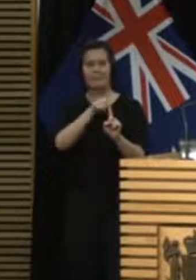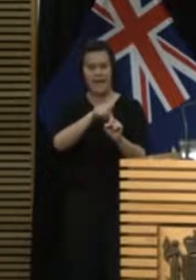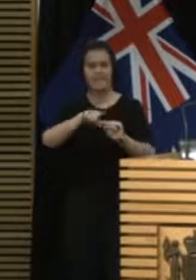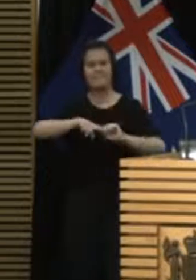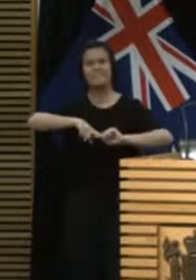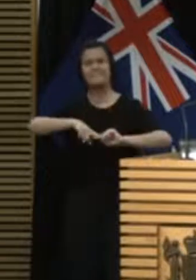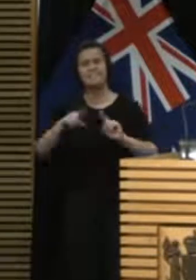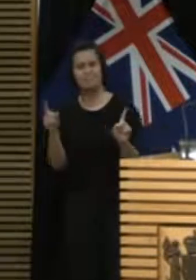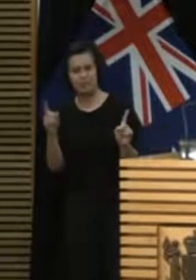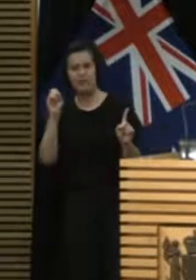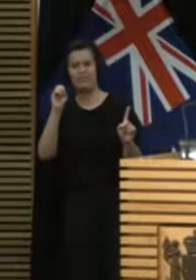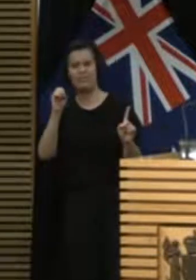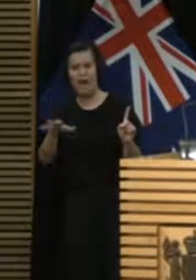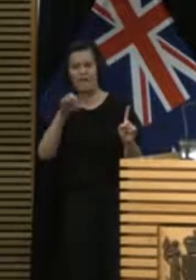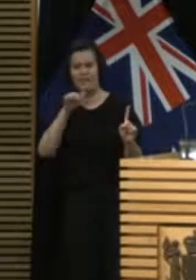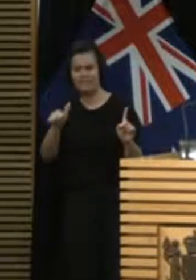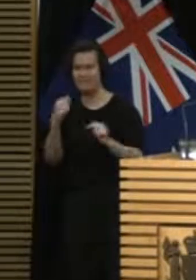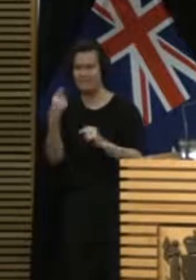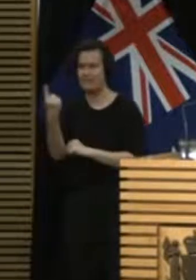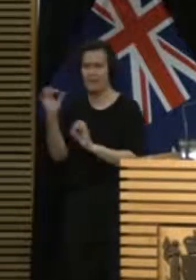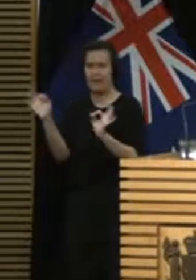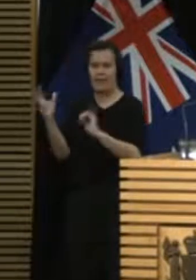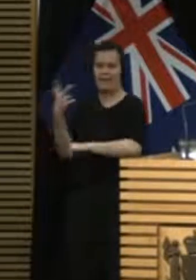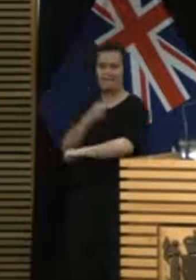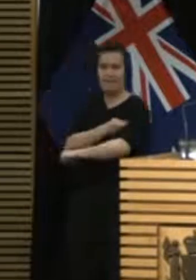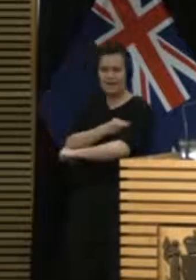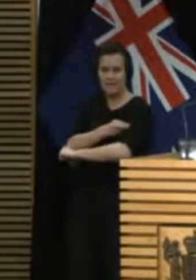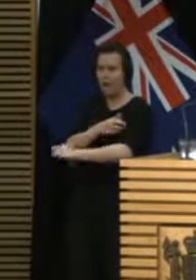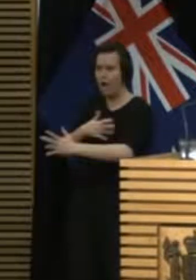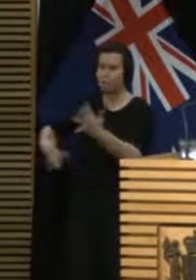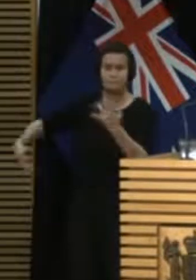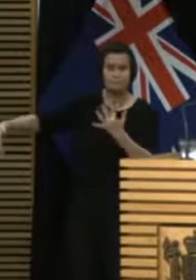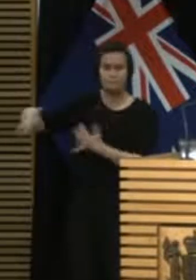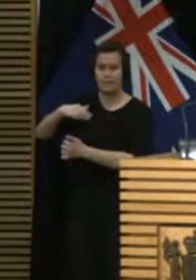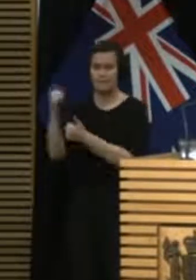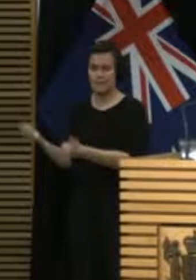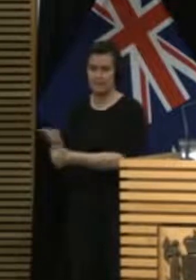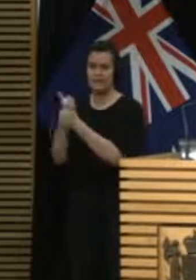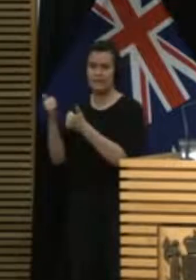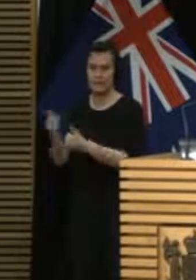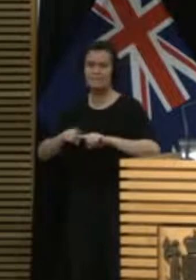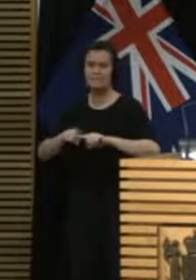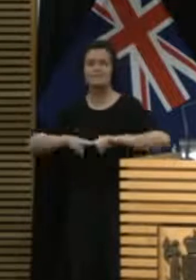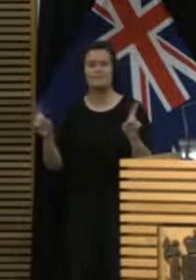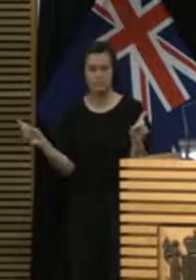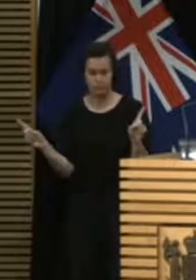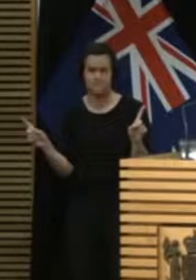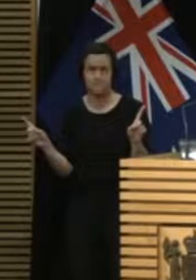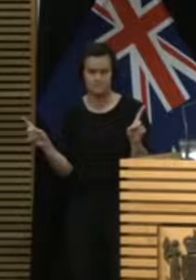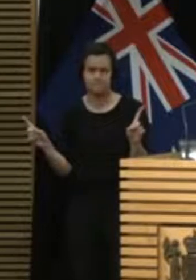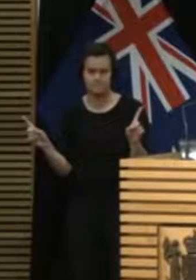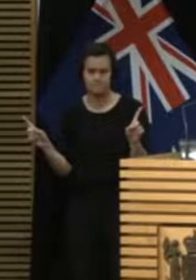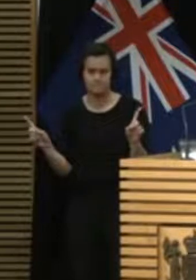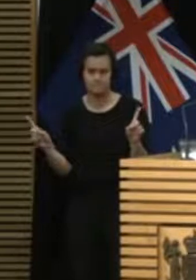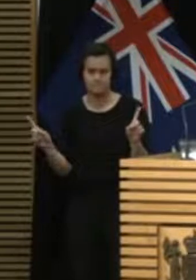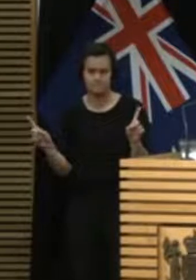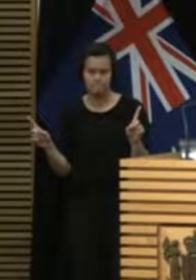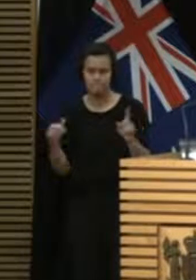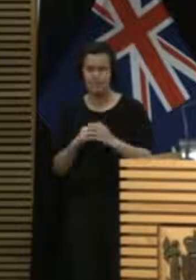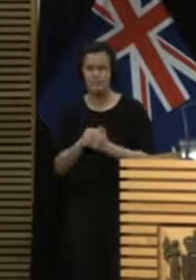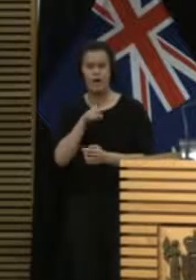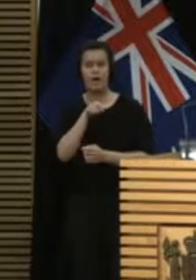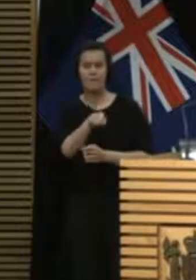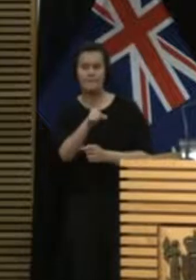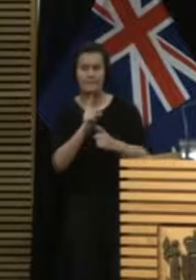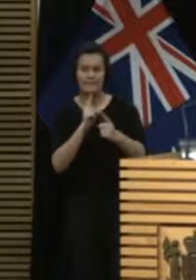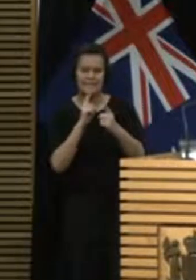full interview that we have been doing to date. But we would be using that more thorough interview process for cases that are